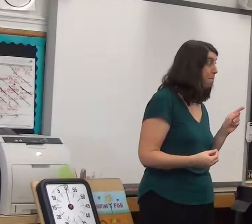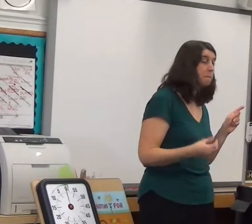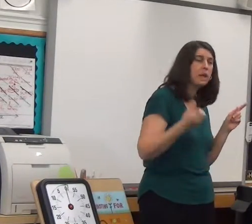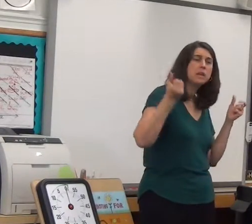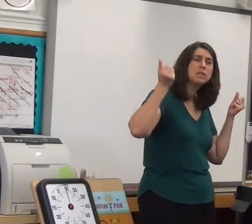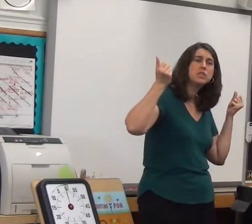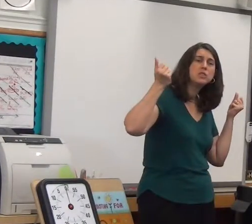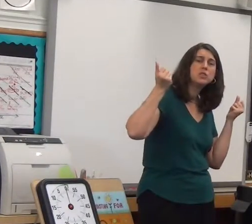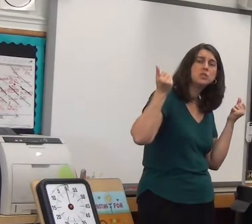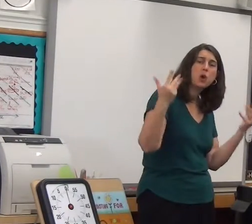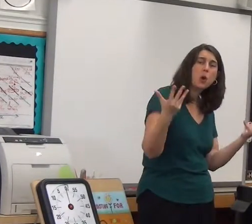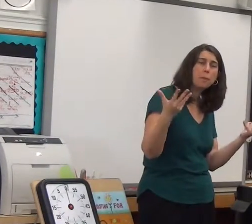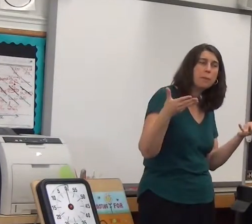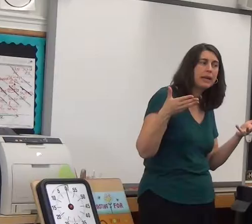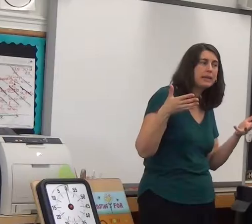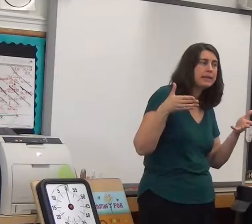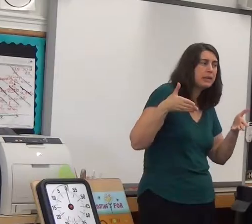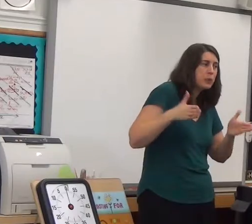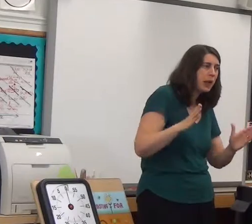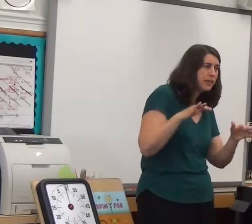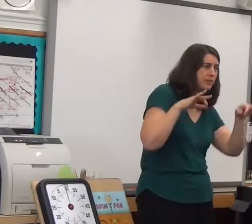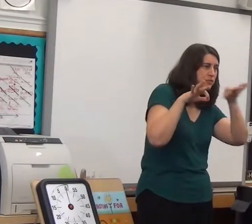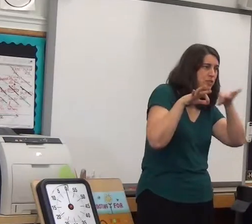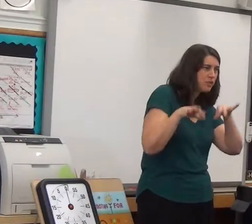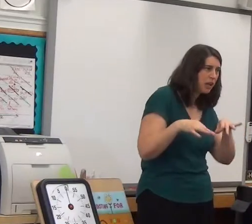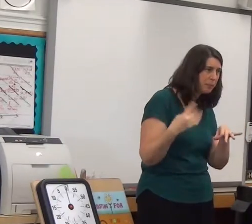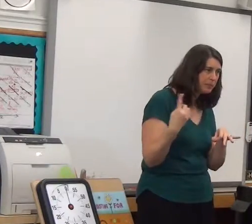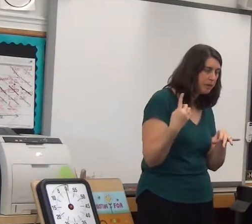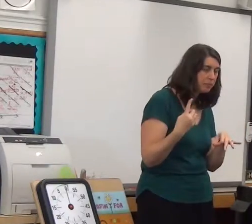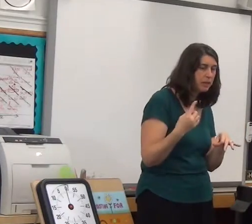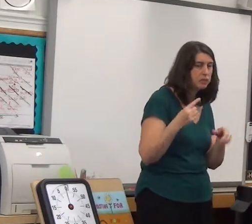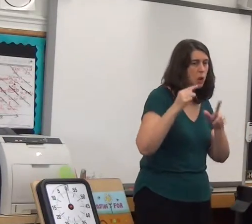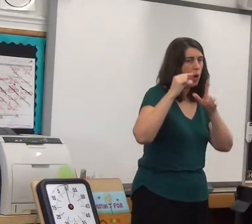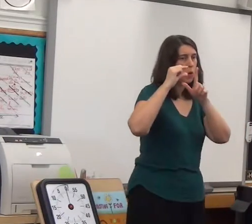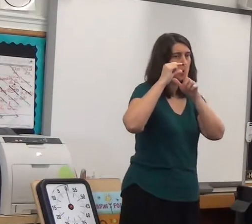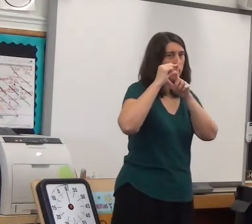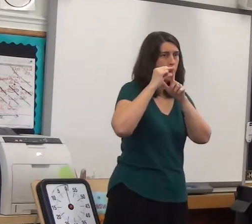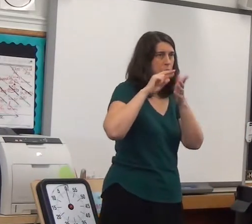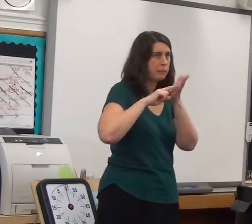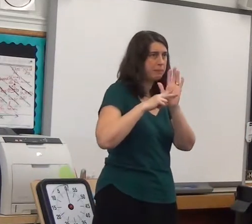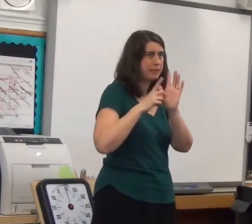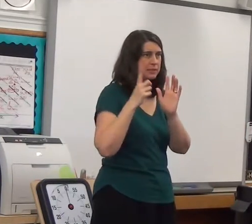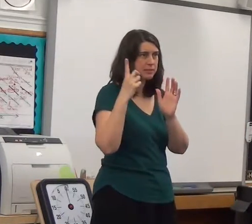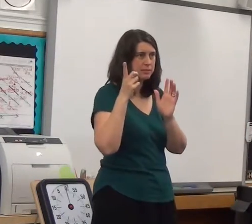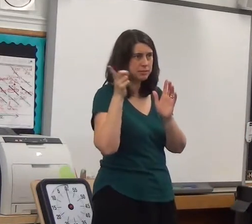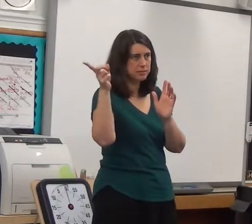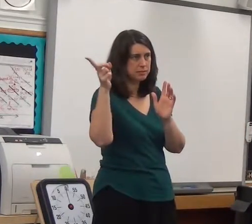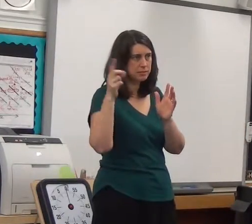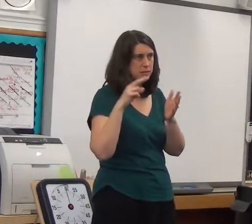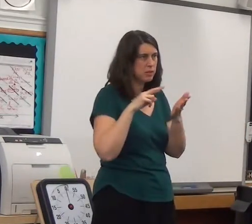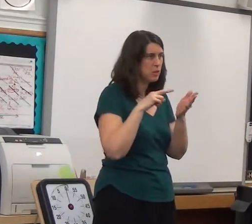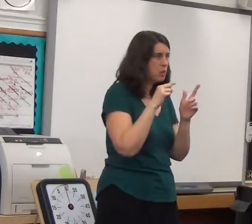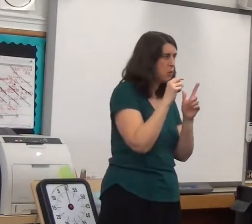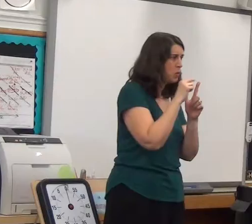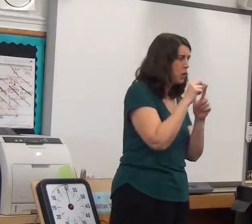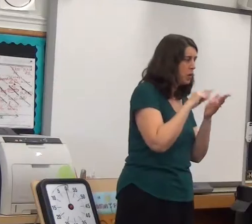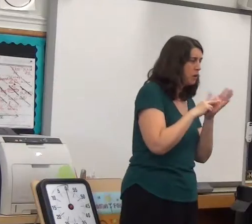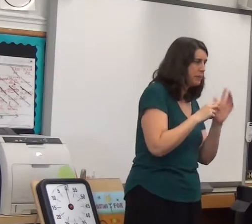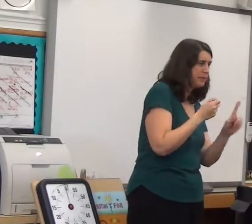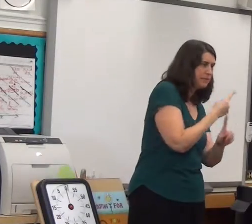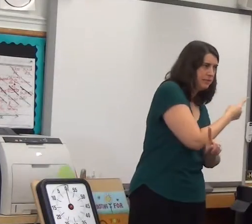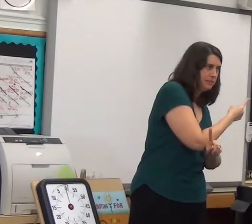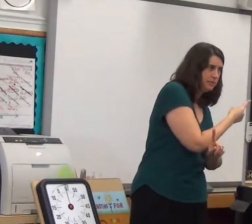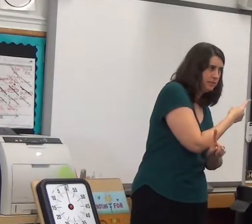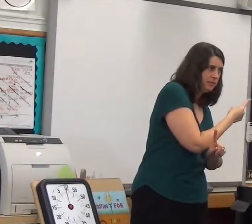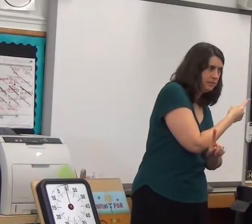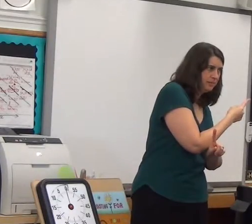There are so many ways of saying things. And what one word might mean to someone else, it might mean something